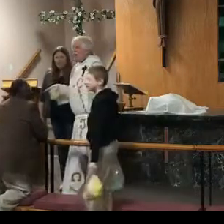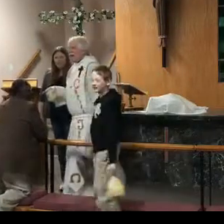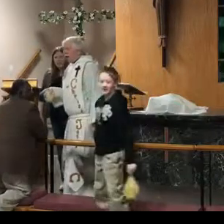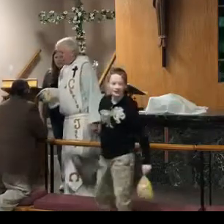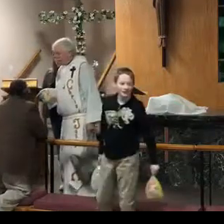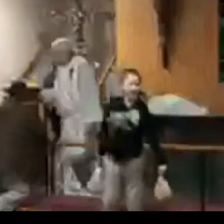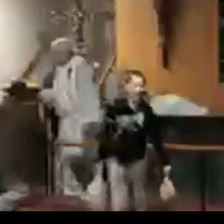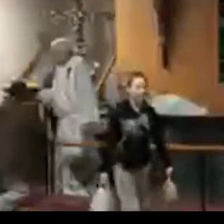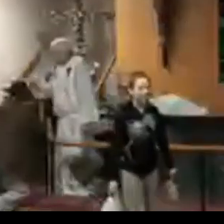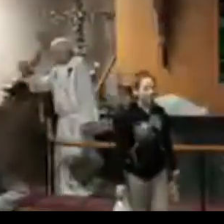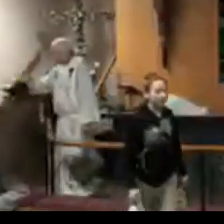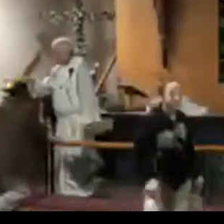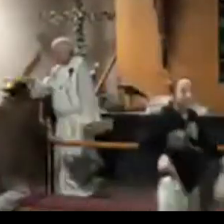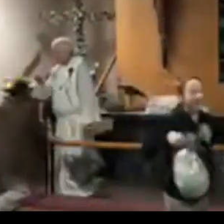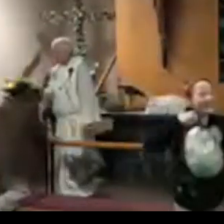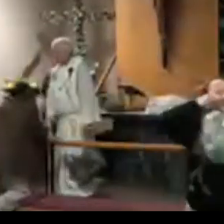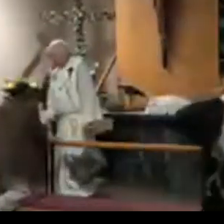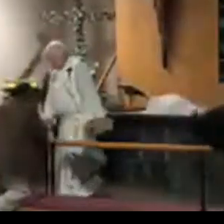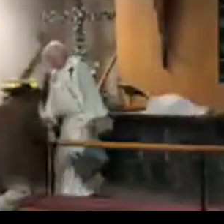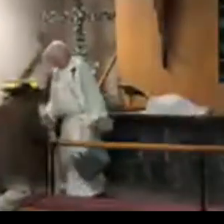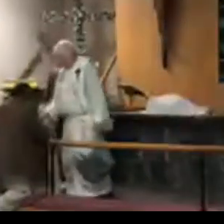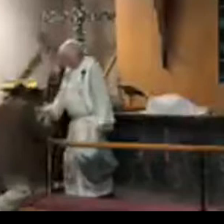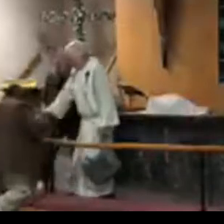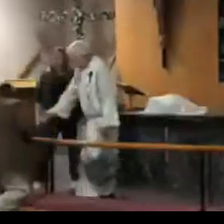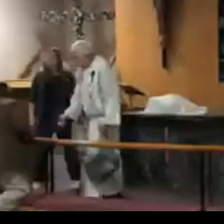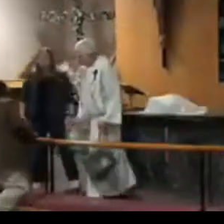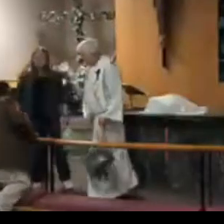What do you think? No.